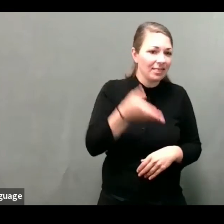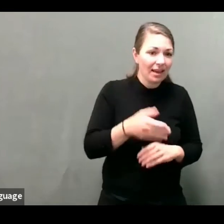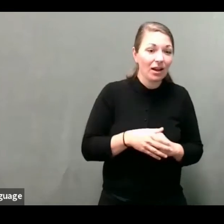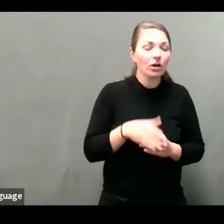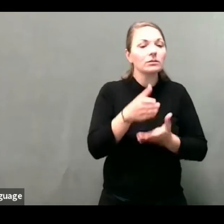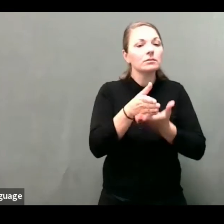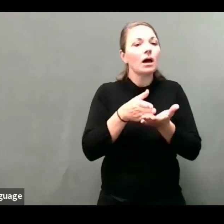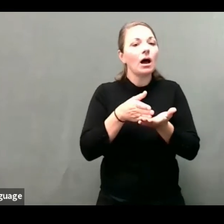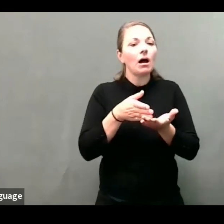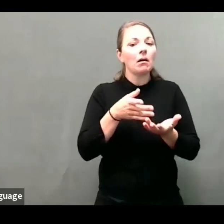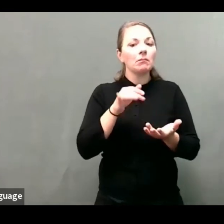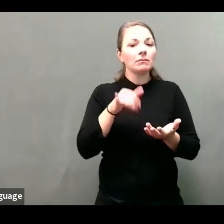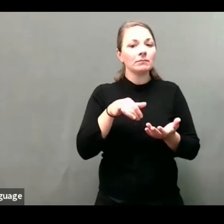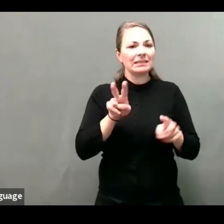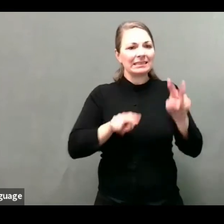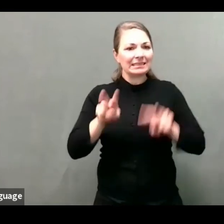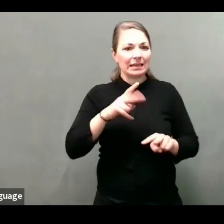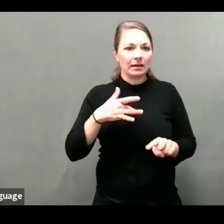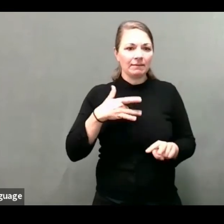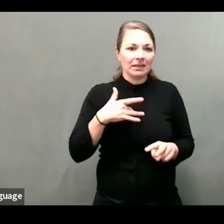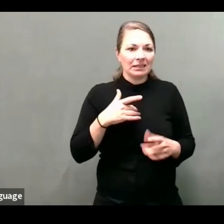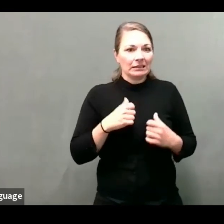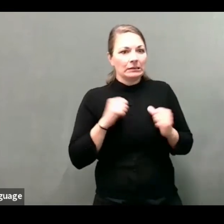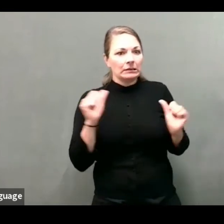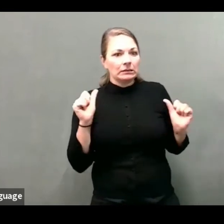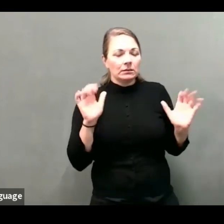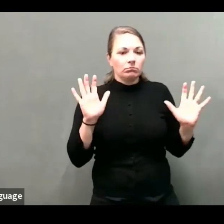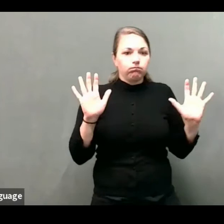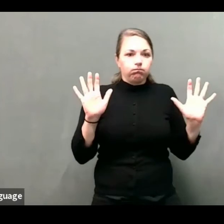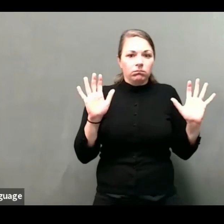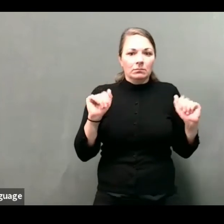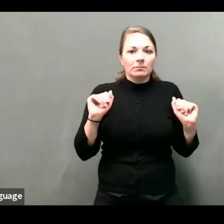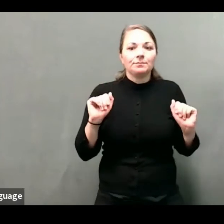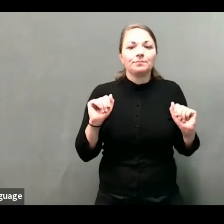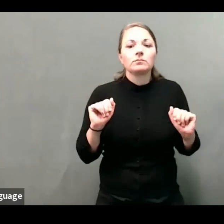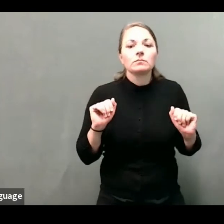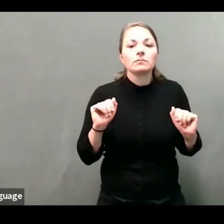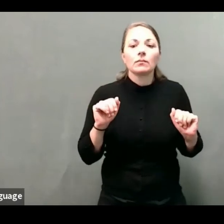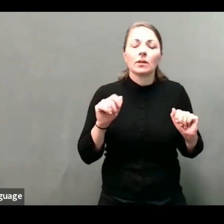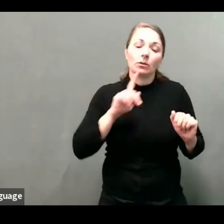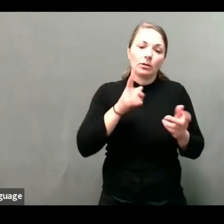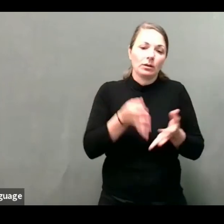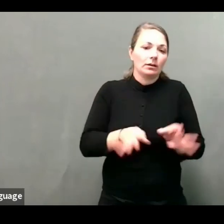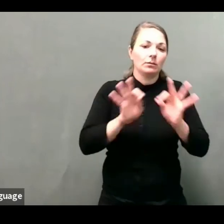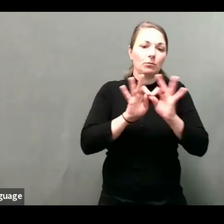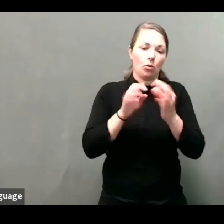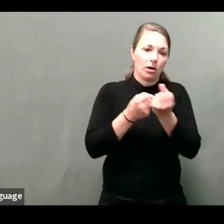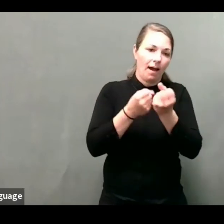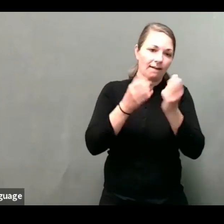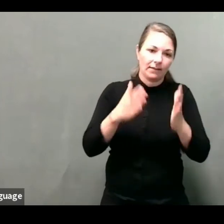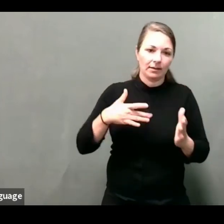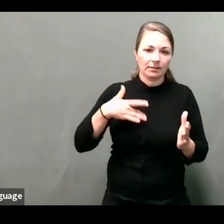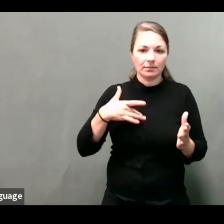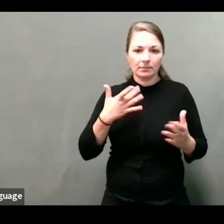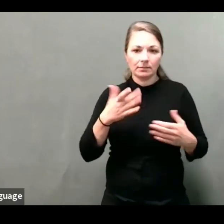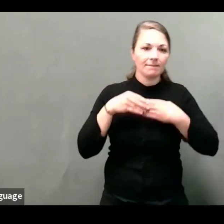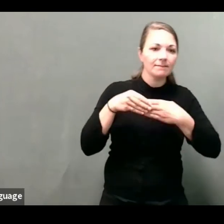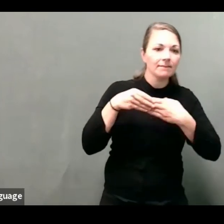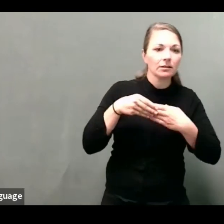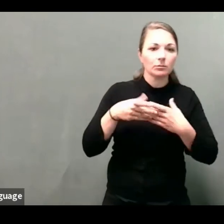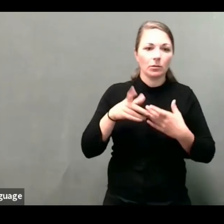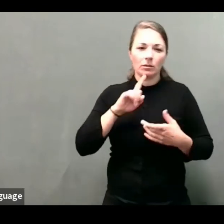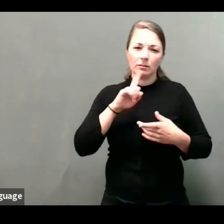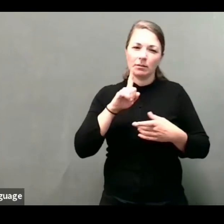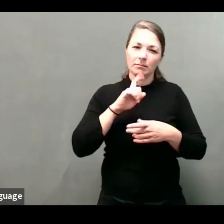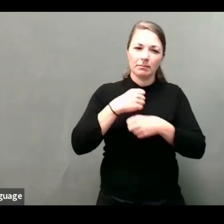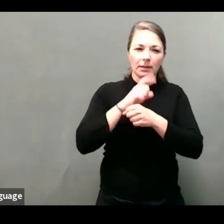feel, very, very vulnerable. And again, just being kind of flexible and finding a solution that works for the patient